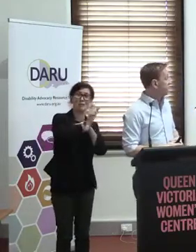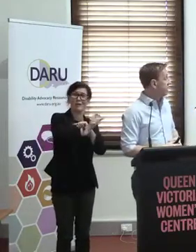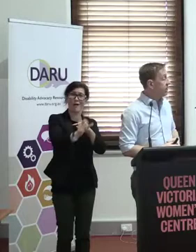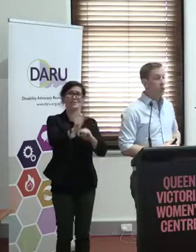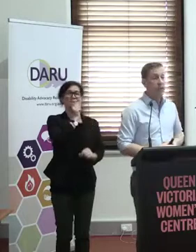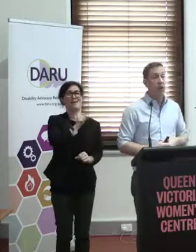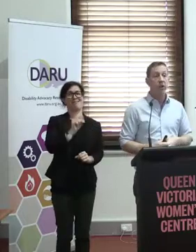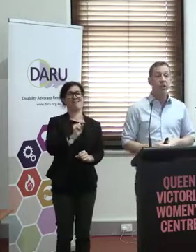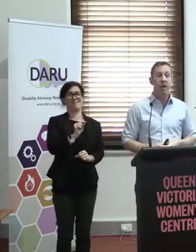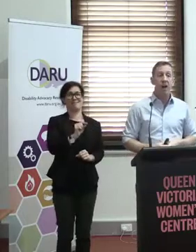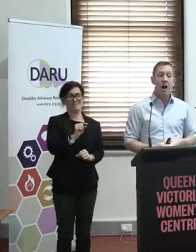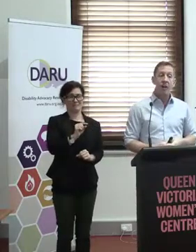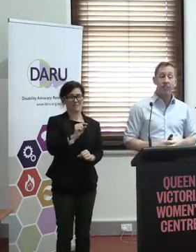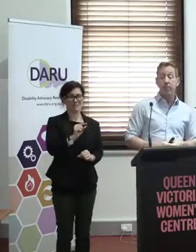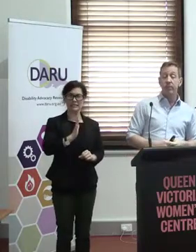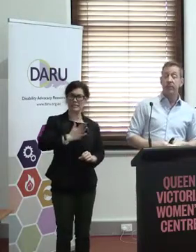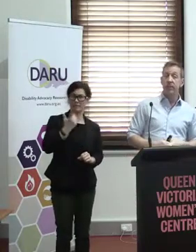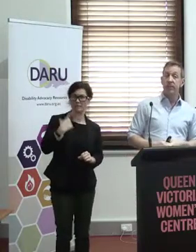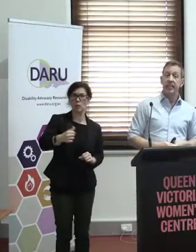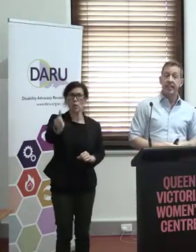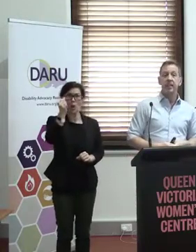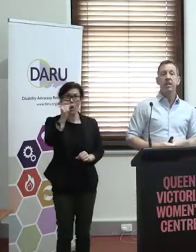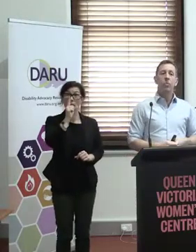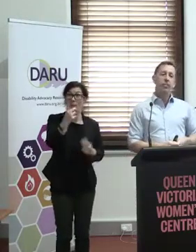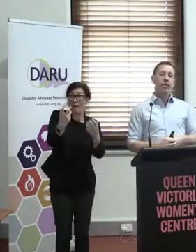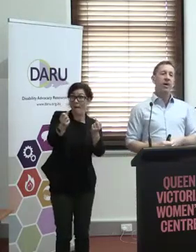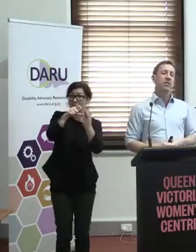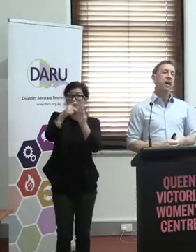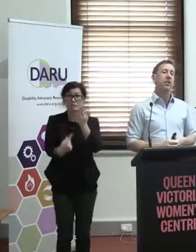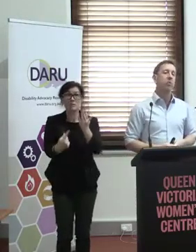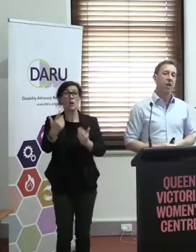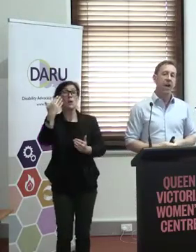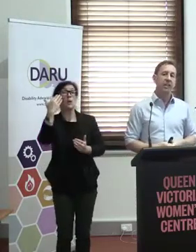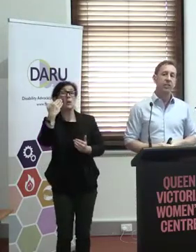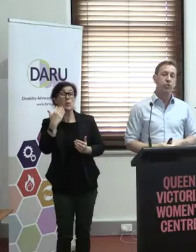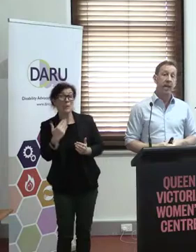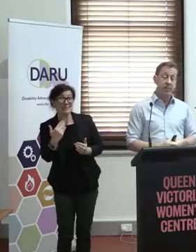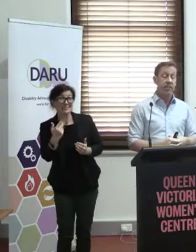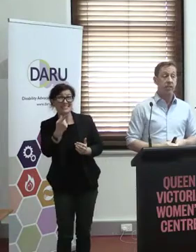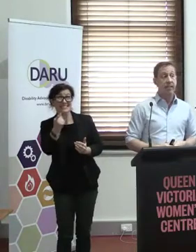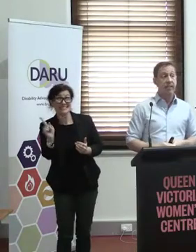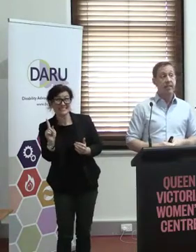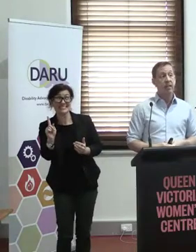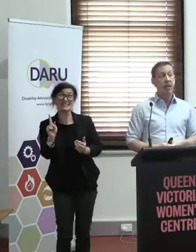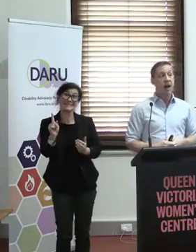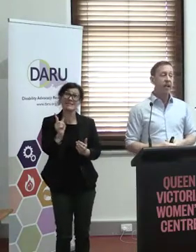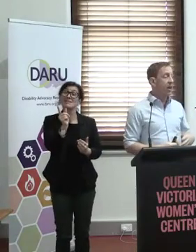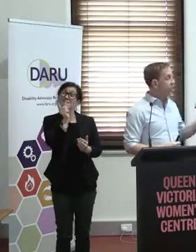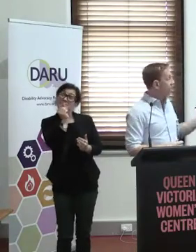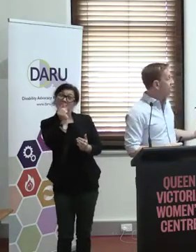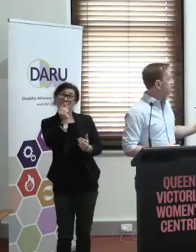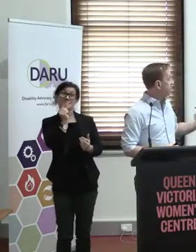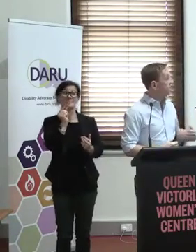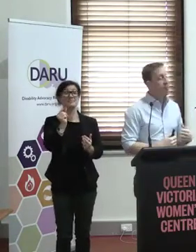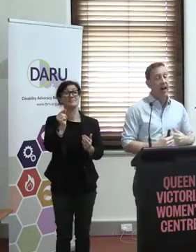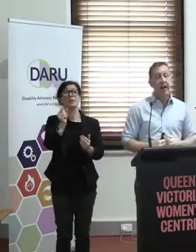is interesting because we know among people with disability, women are slightly more likely to have a disability, and